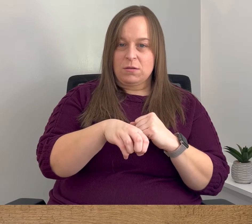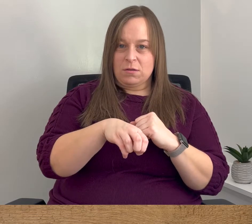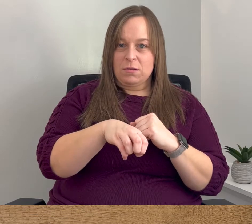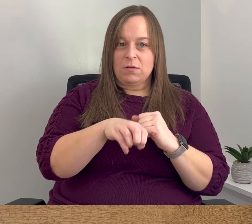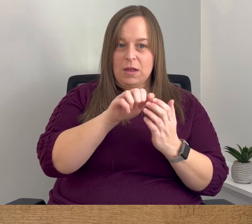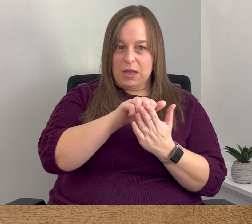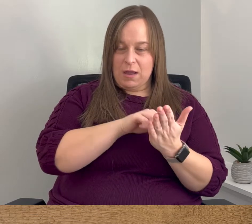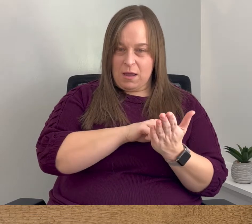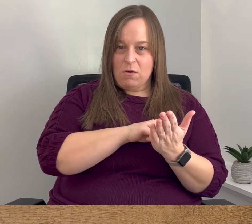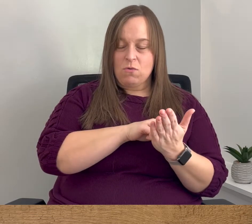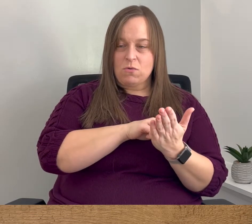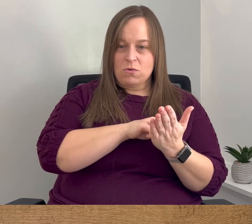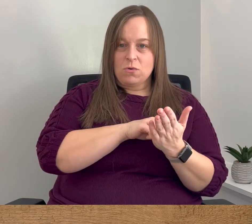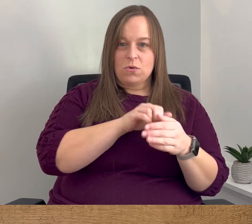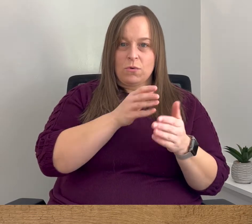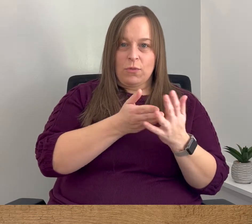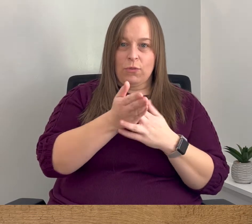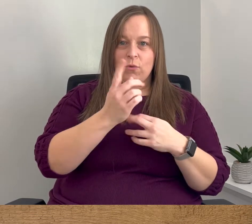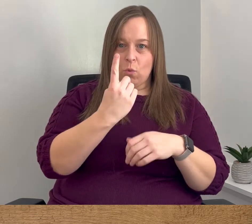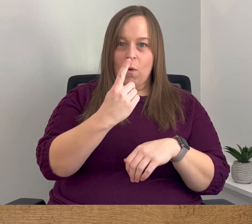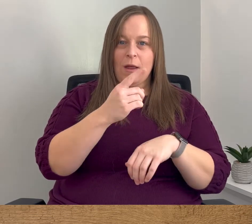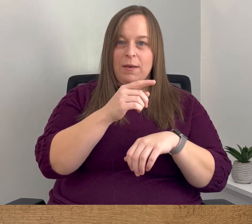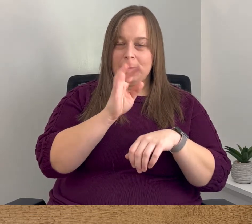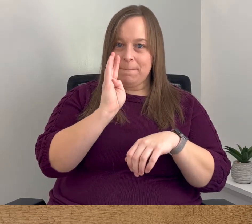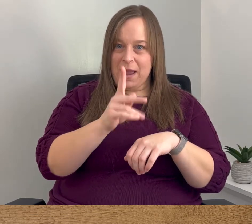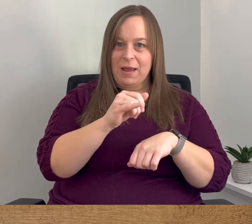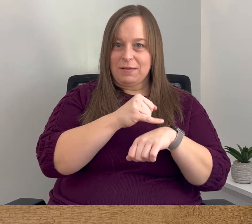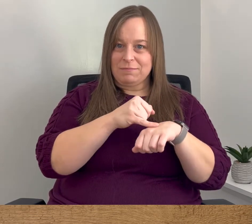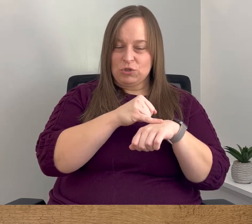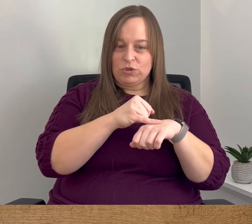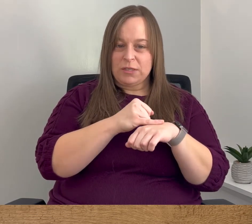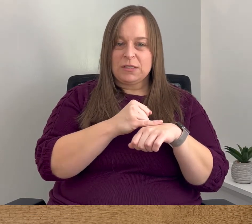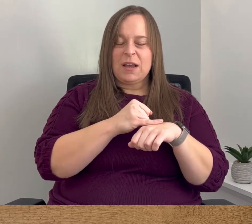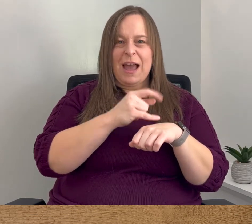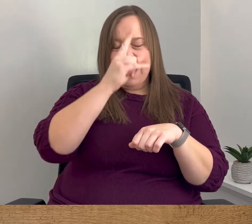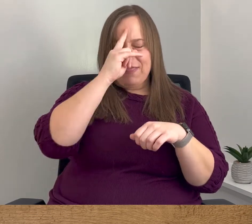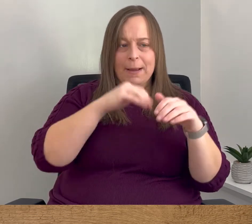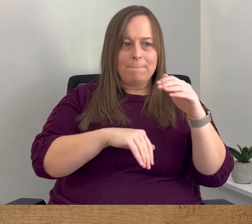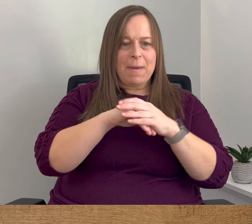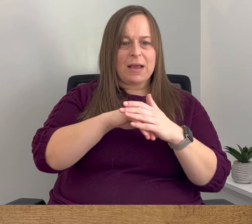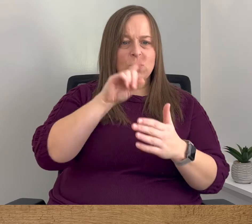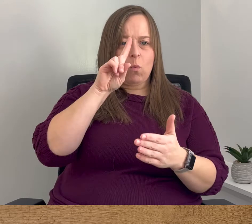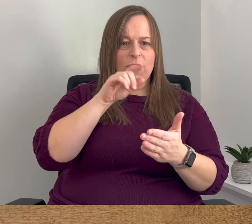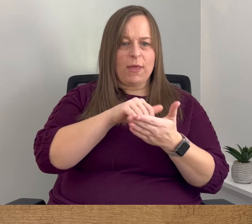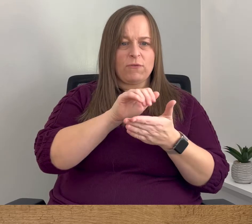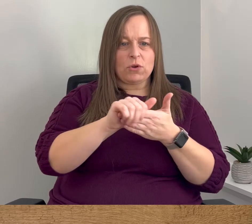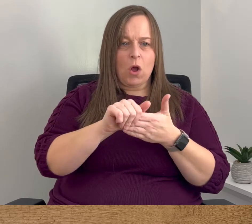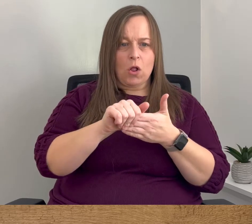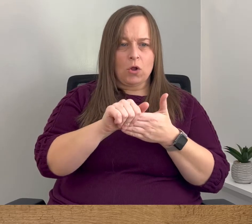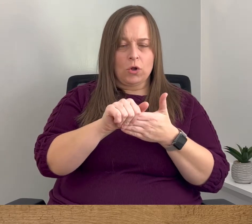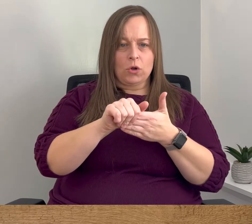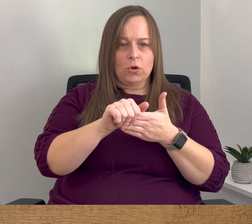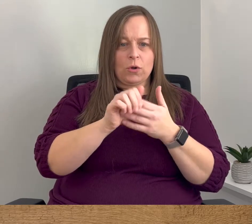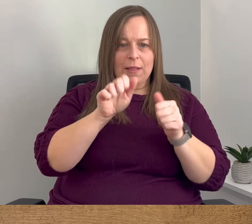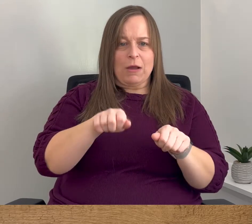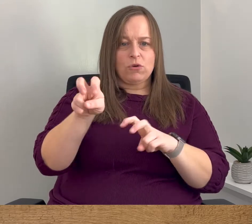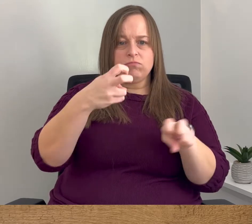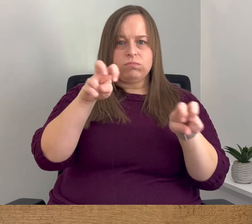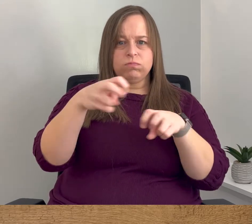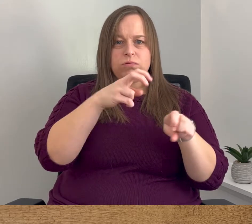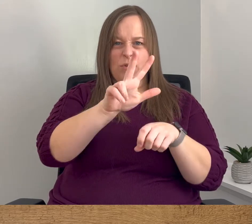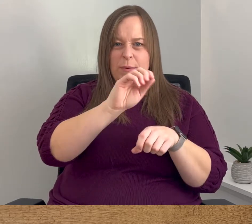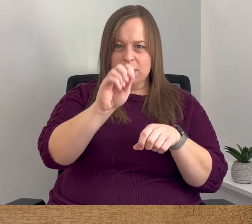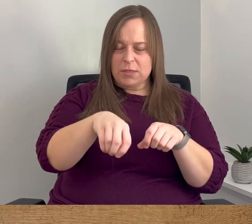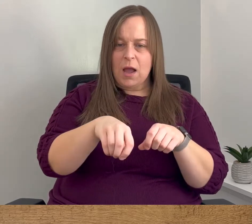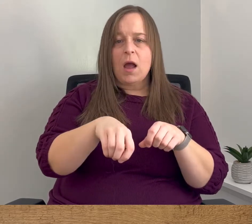3% account through our one bank. And I think it maxes out at $1,000 a month that